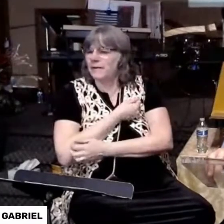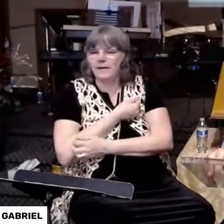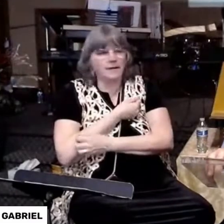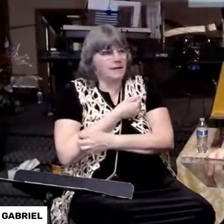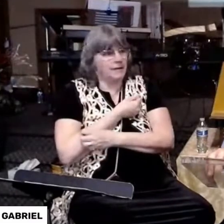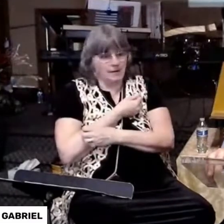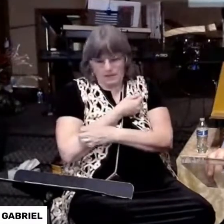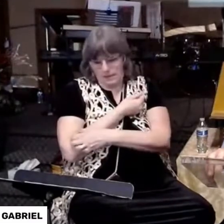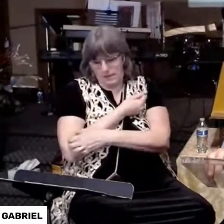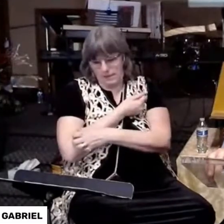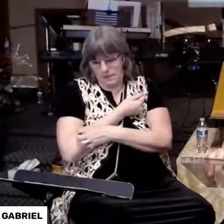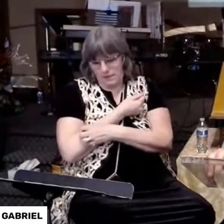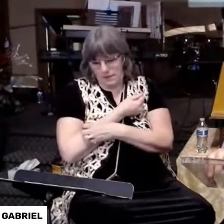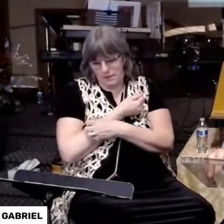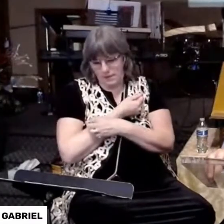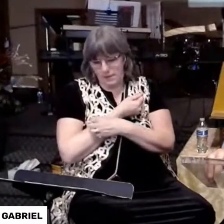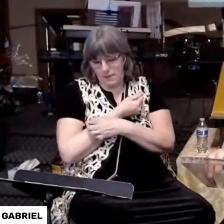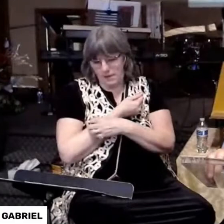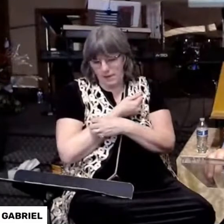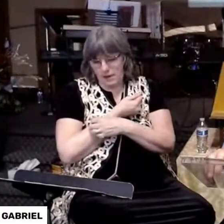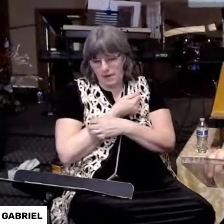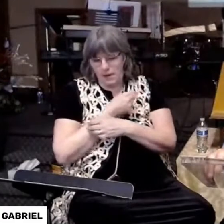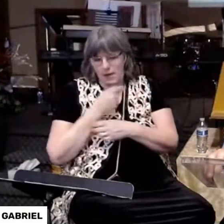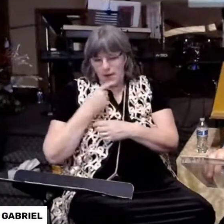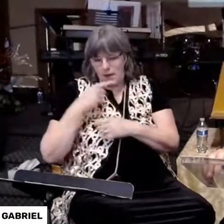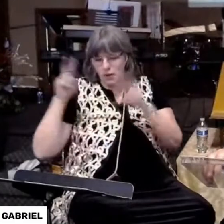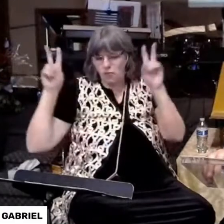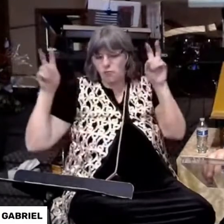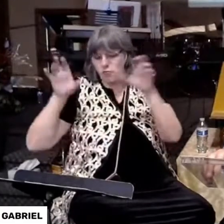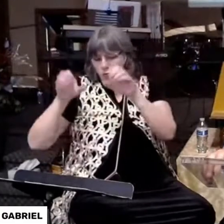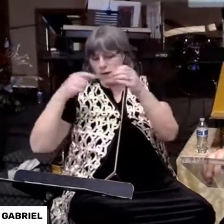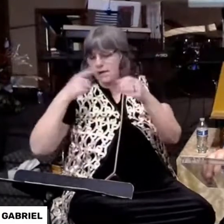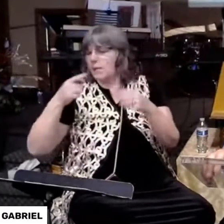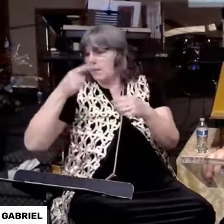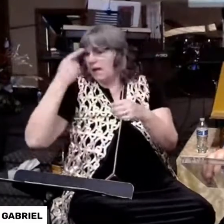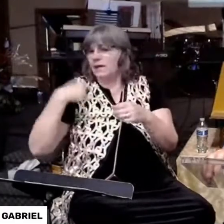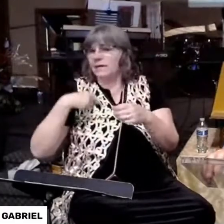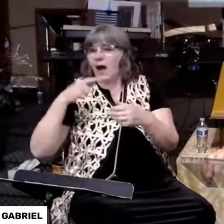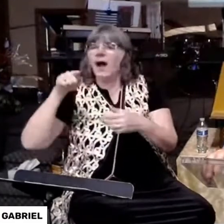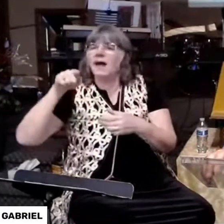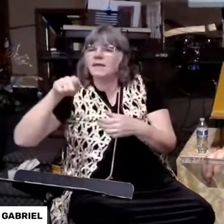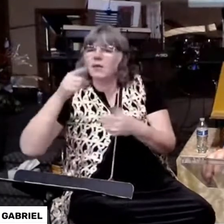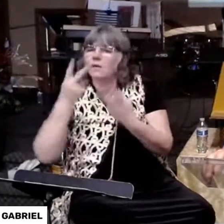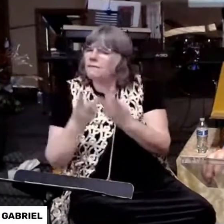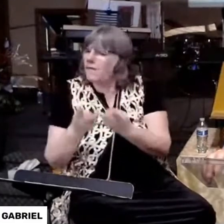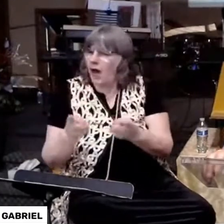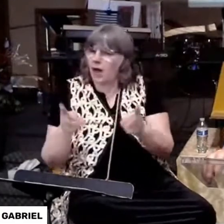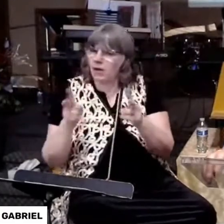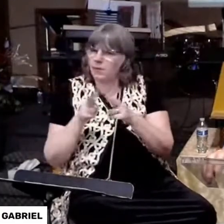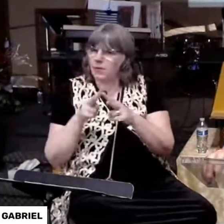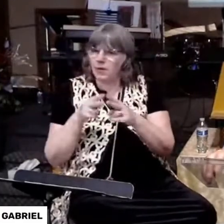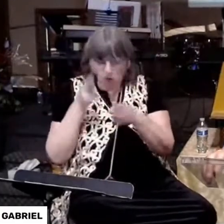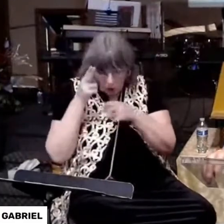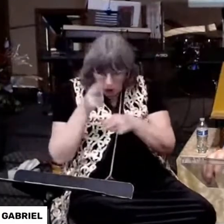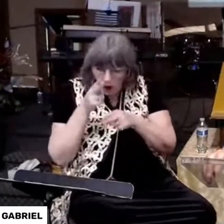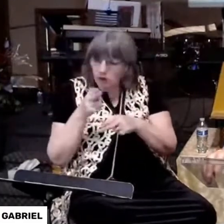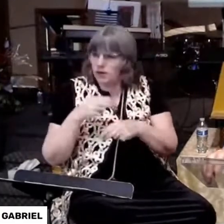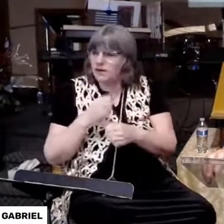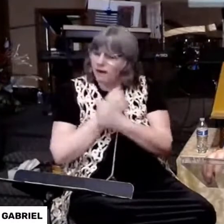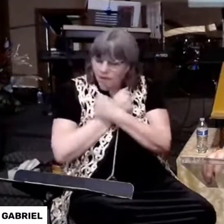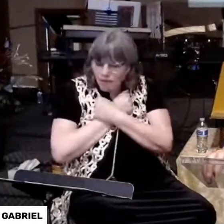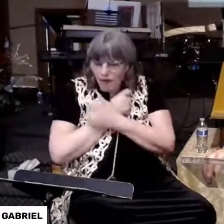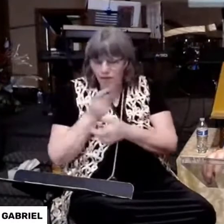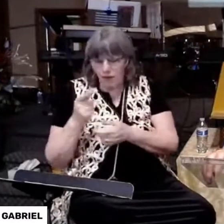you and I as valued and honored, and because I love you. Ezekiel 16 is a